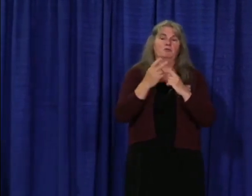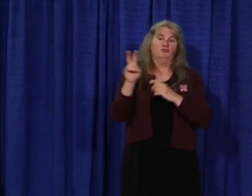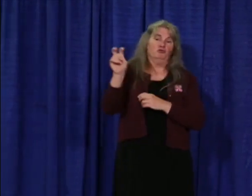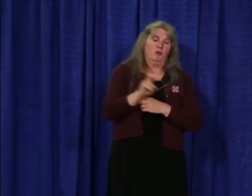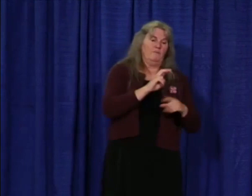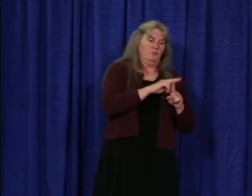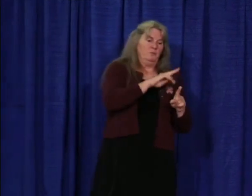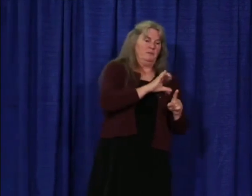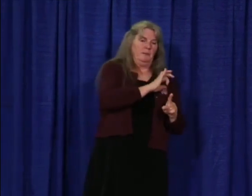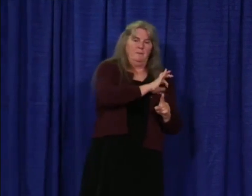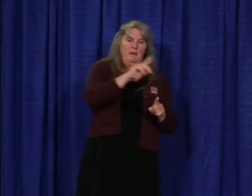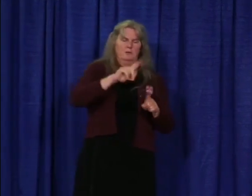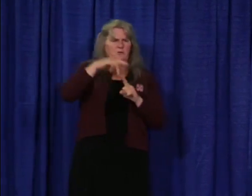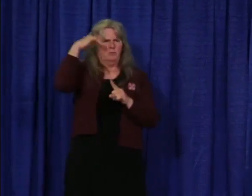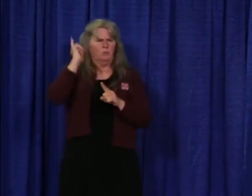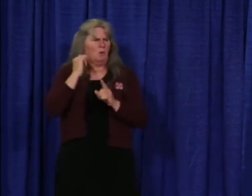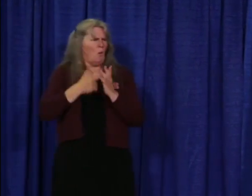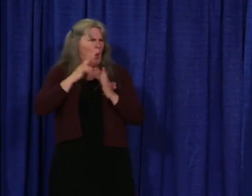like?